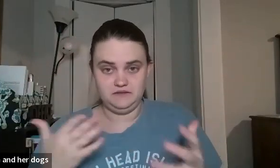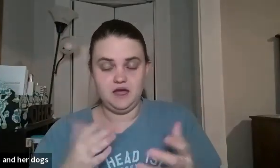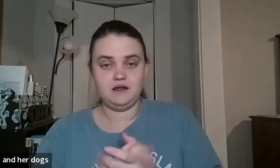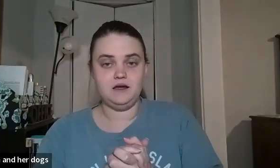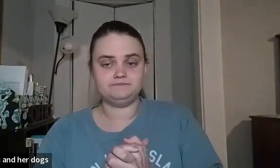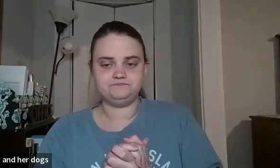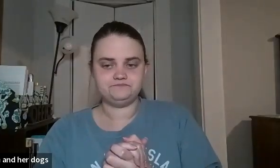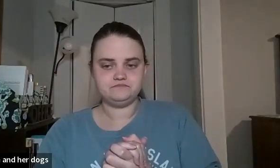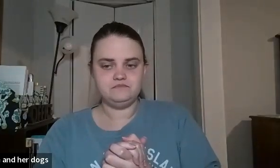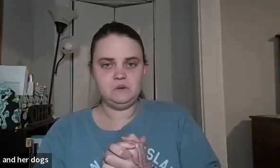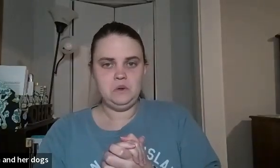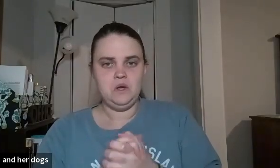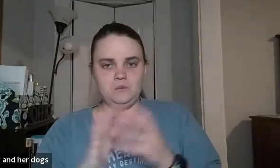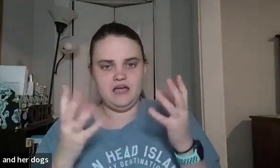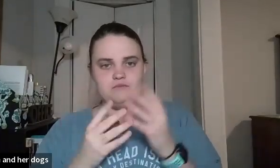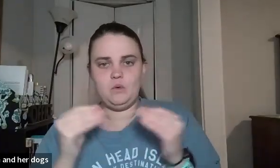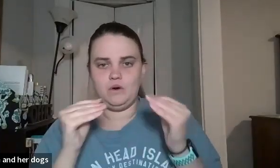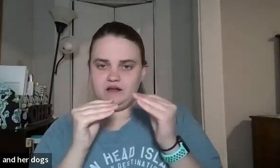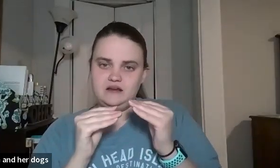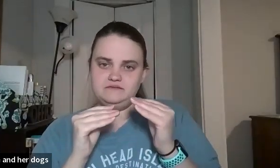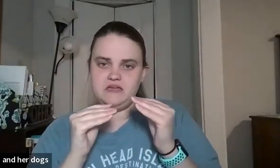that. We have more kind of that